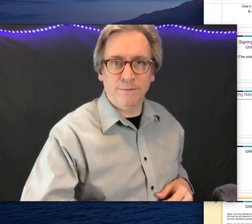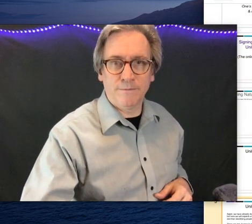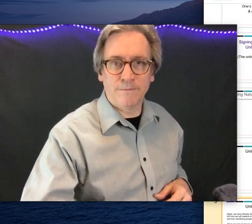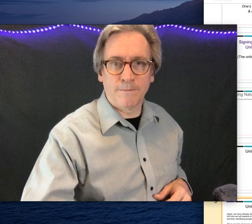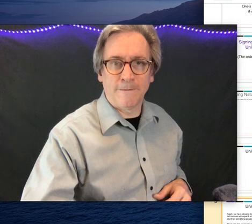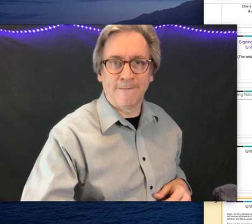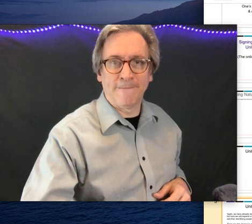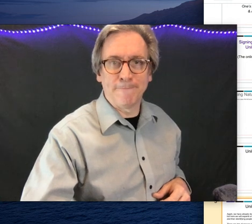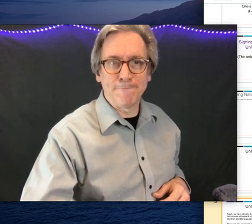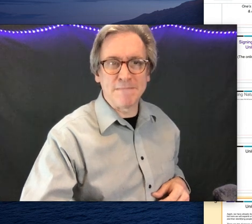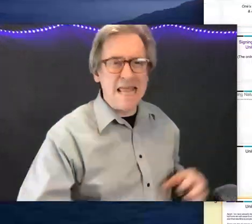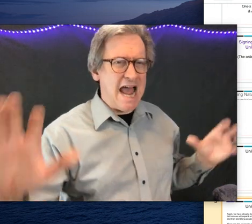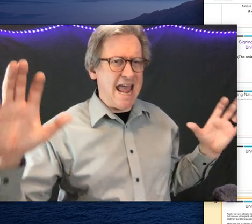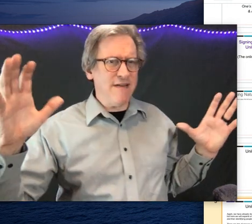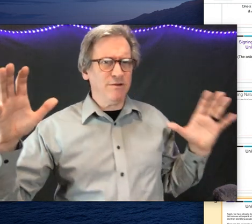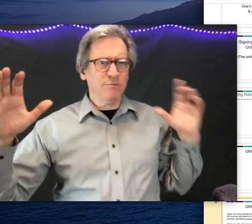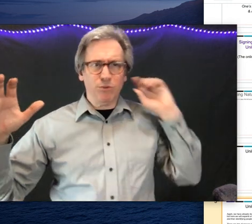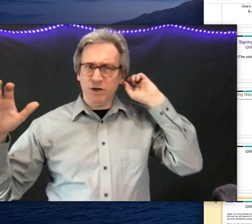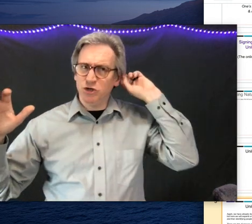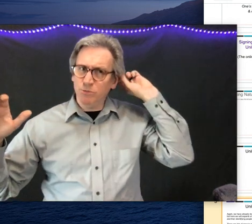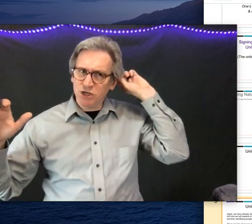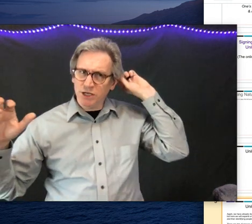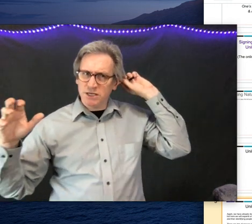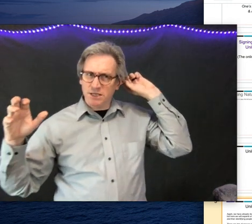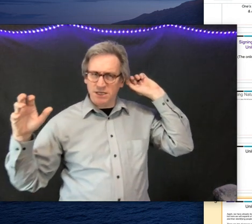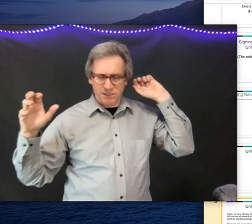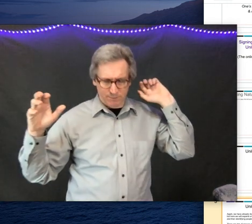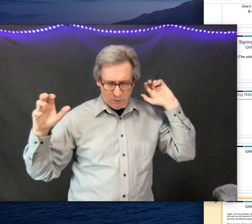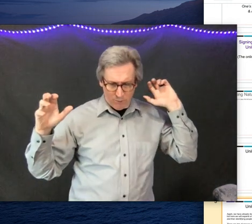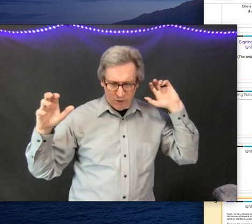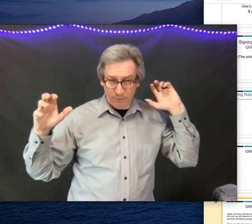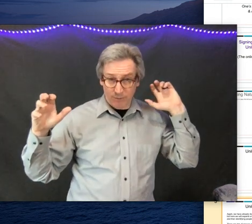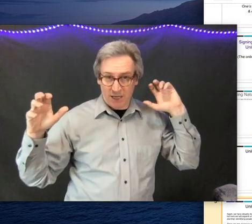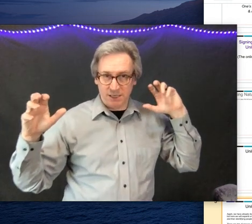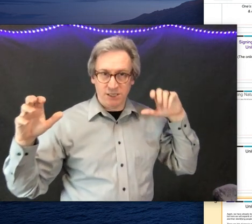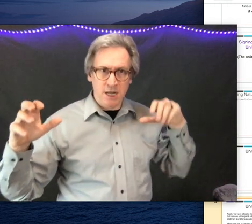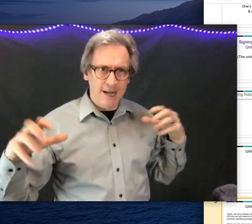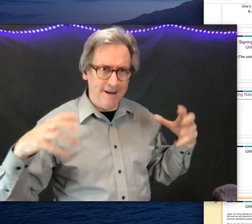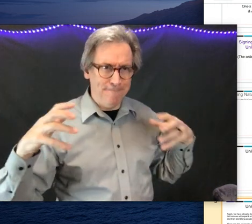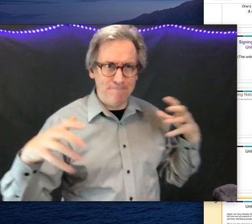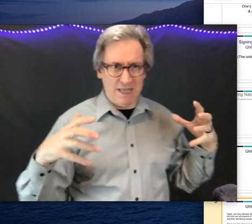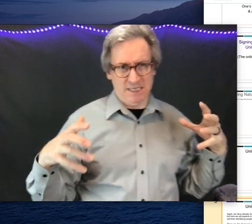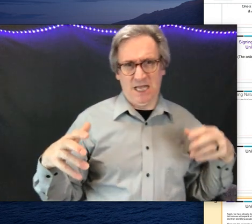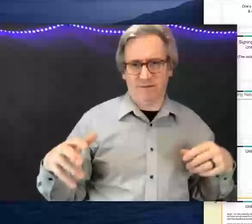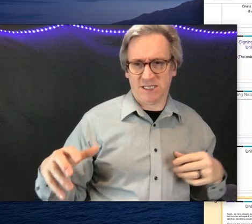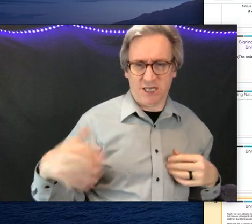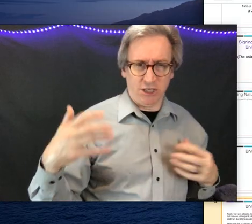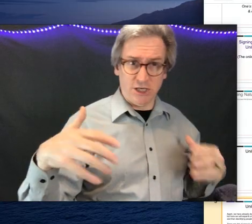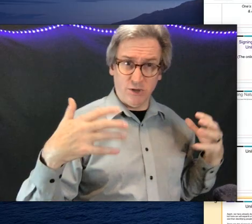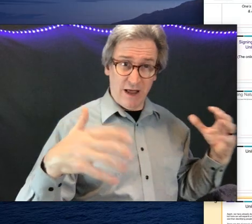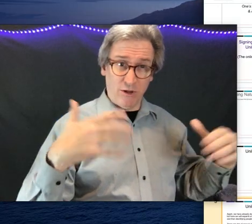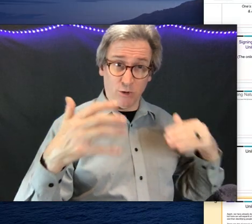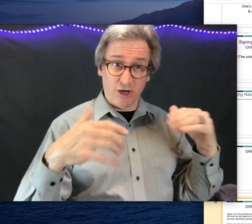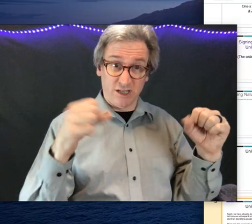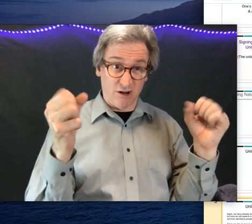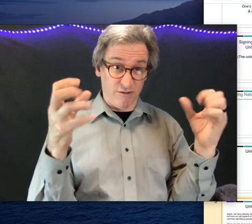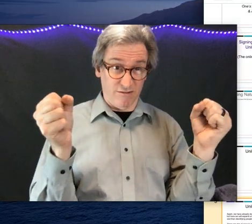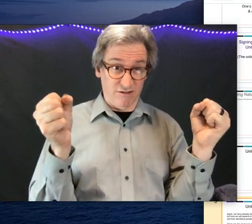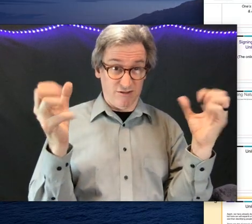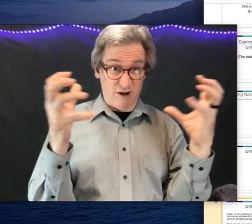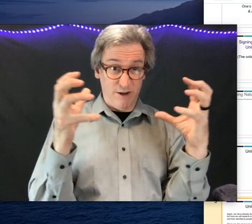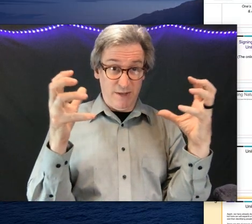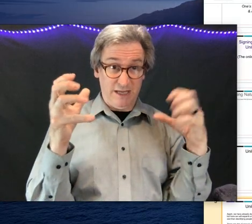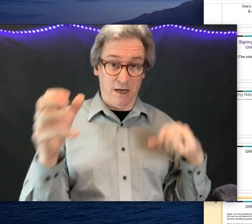in. I haven't put too much into this PowerPoint because it's a lot of discussion. So now that we're going to